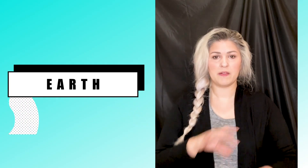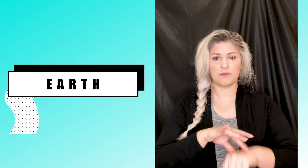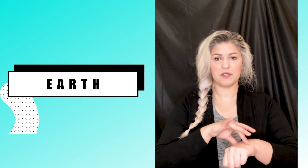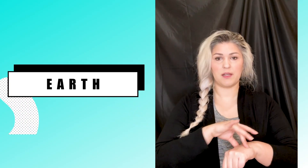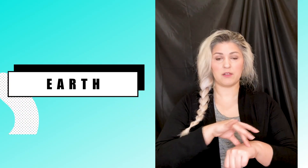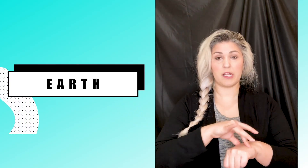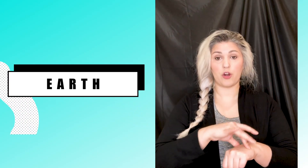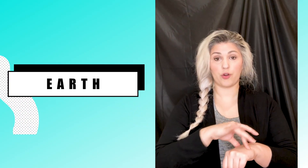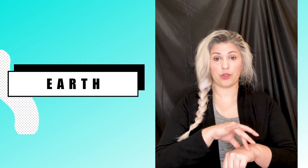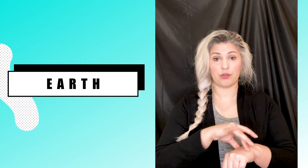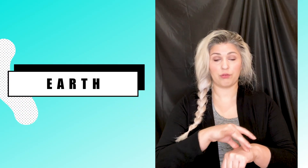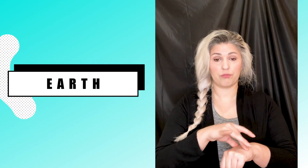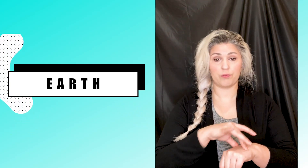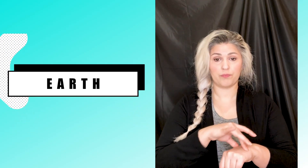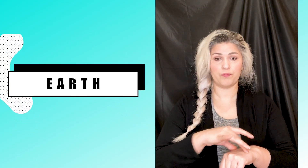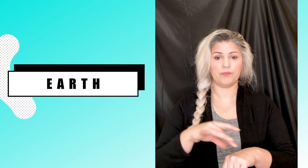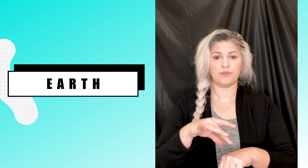And then this is what the sign looks like. Earth.